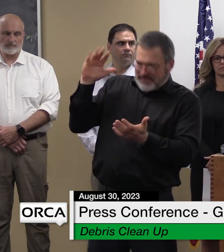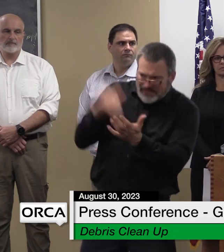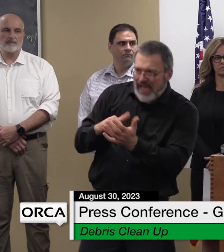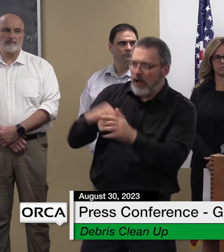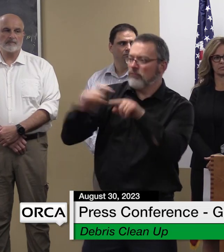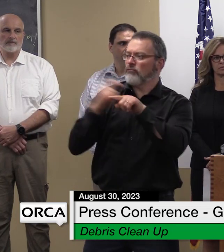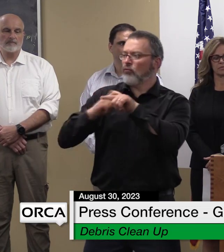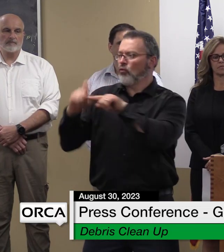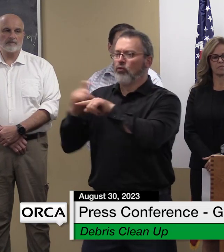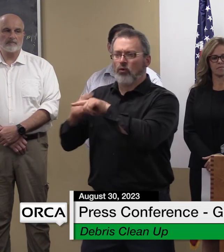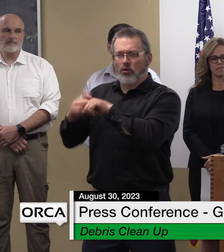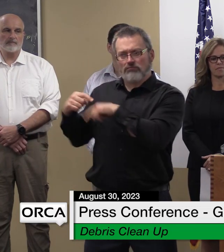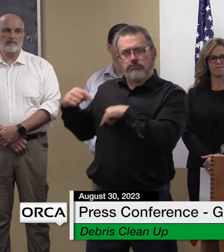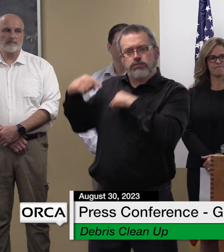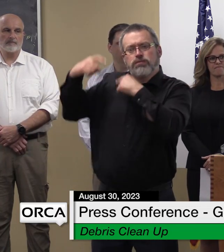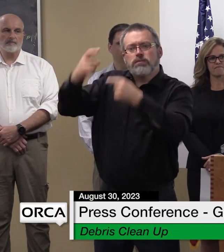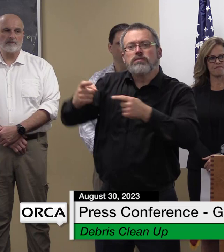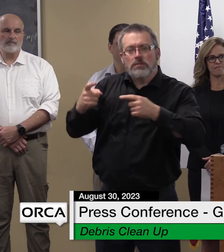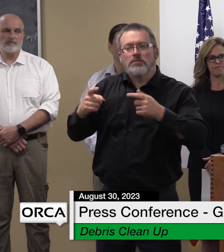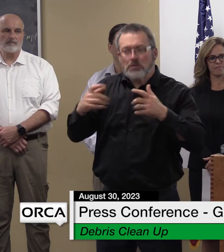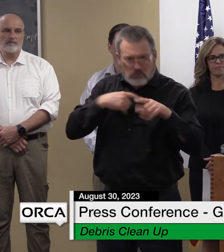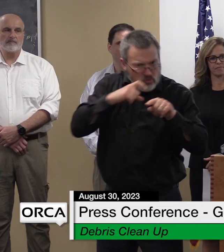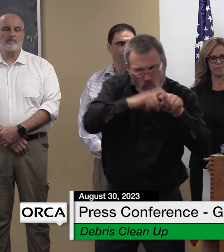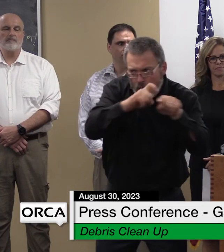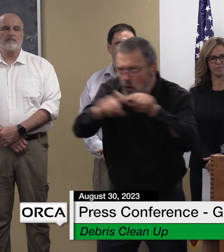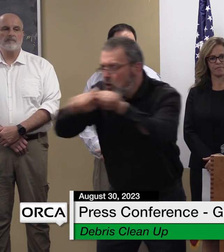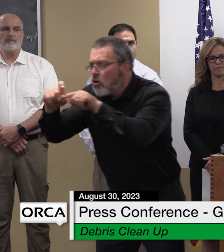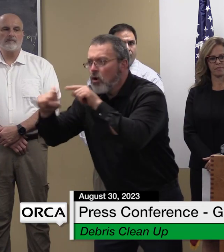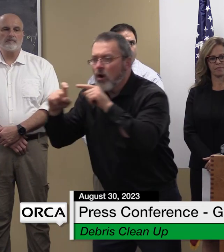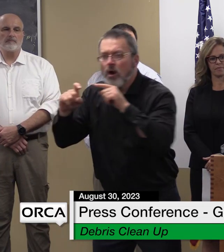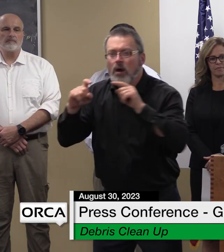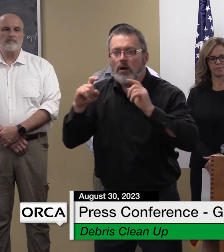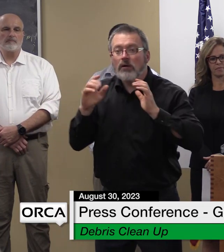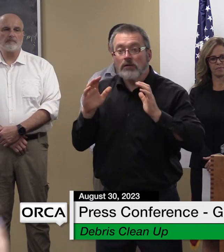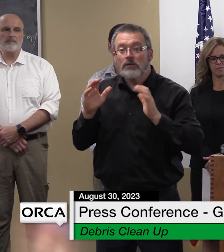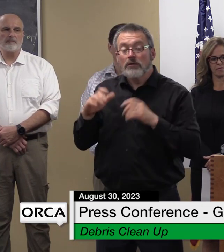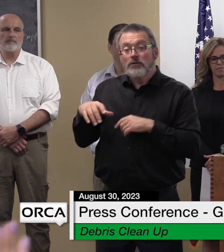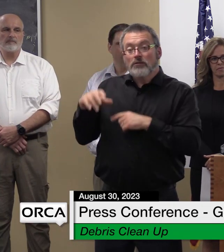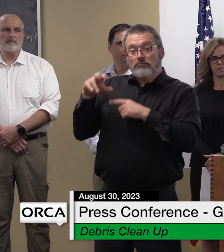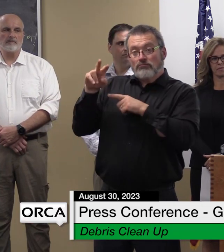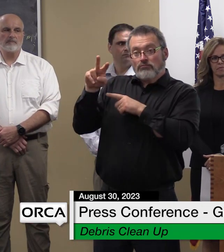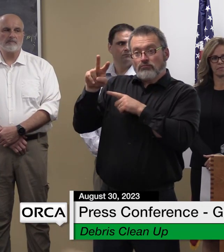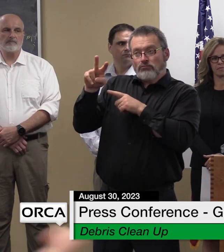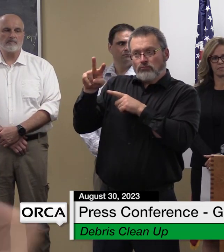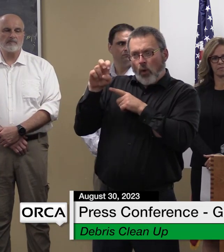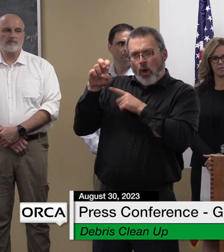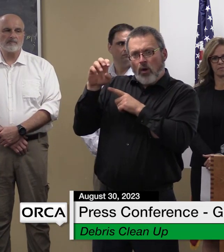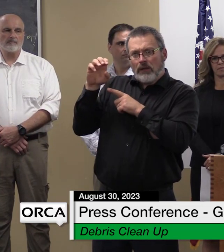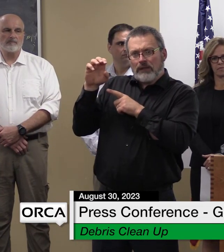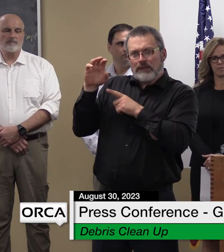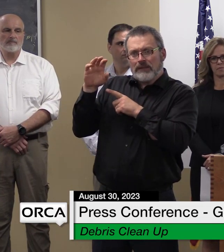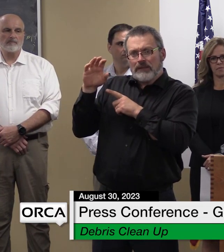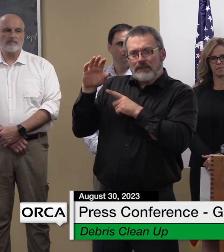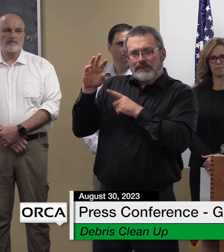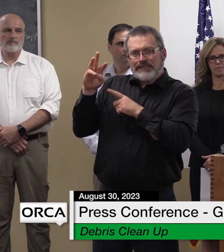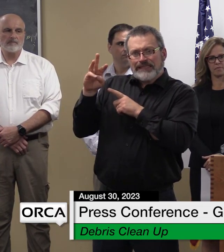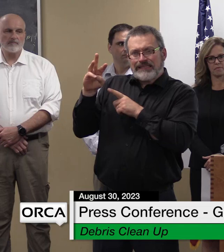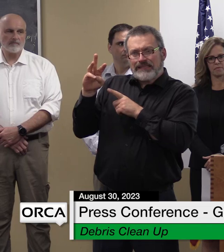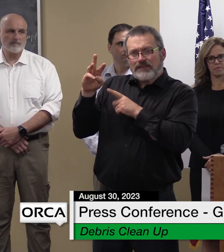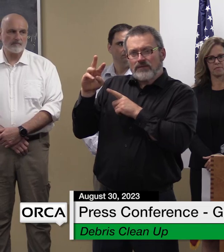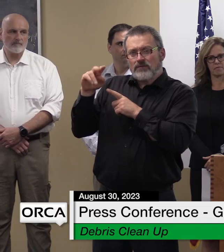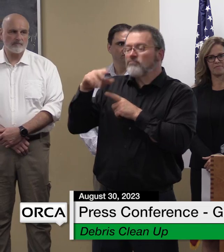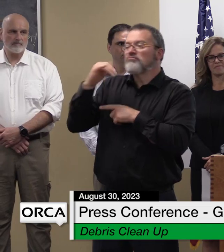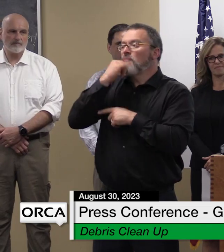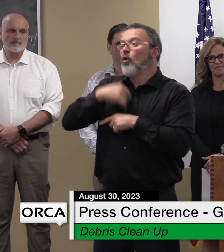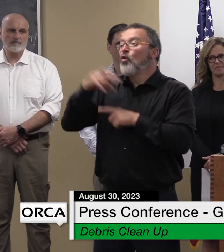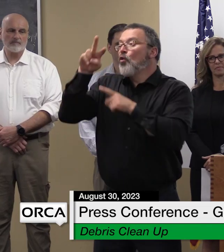5,000 calls, and has resulted in an additional $2.6 million provided to residents in Vermont. I say